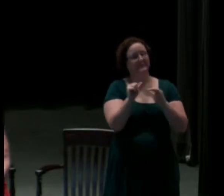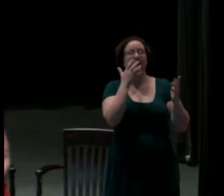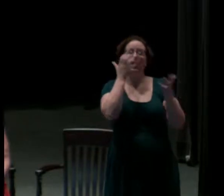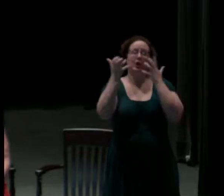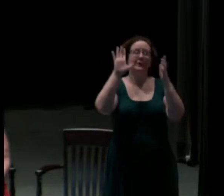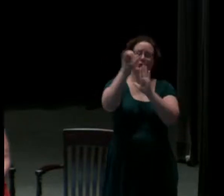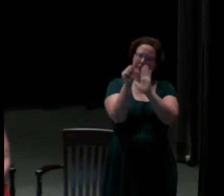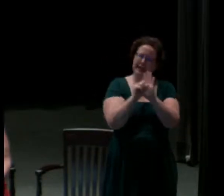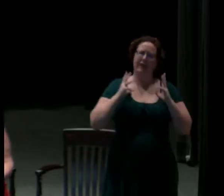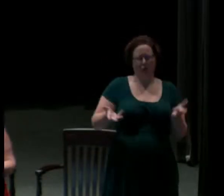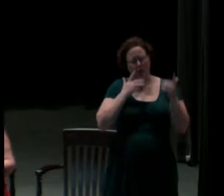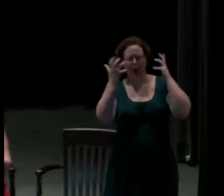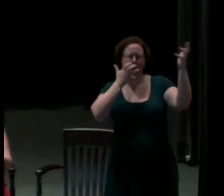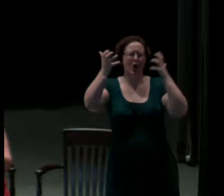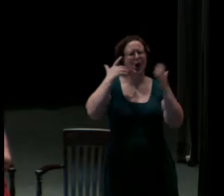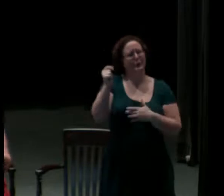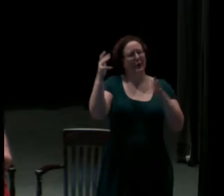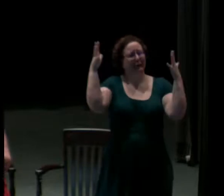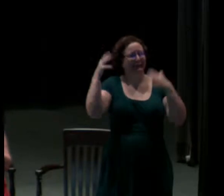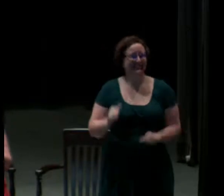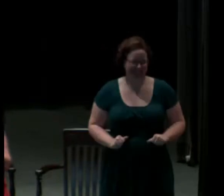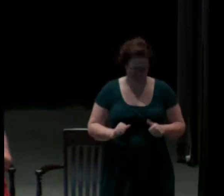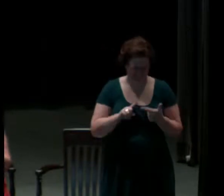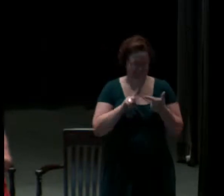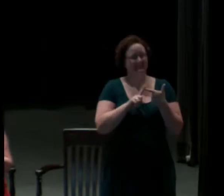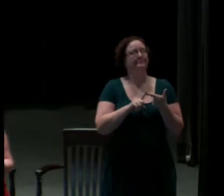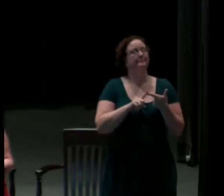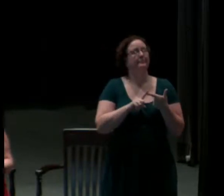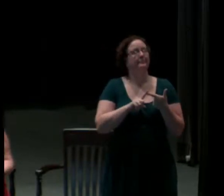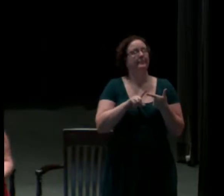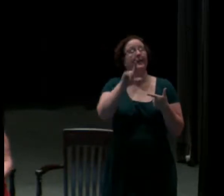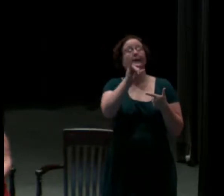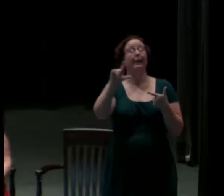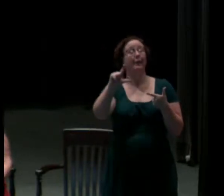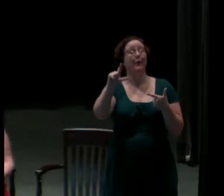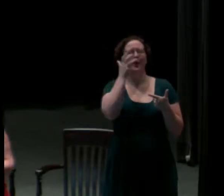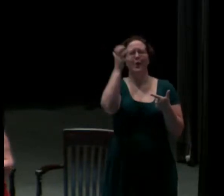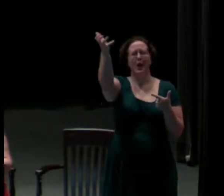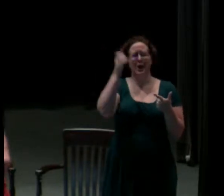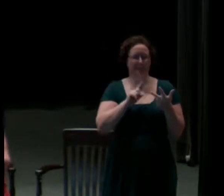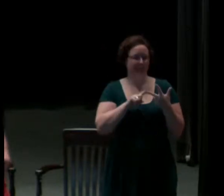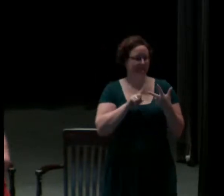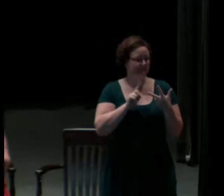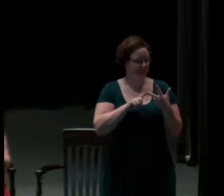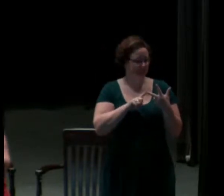cheer for your state. It's fine. Yeah, right. Yay, Georgia. Right. Illinois.